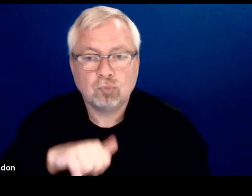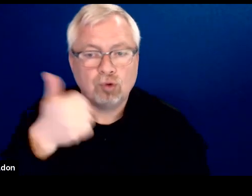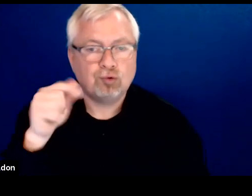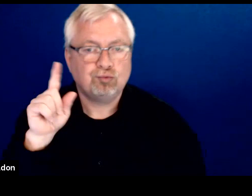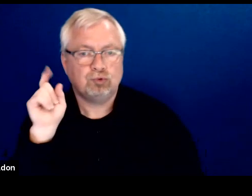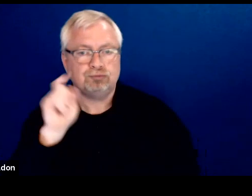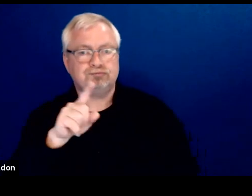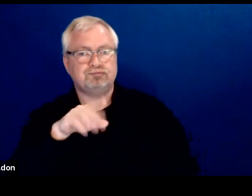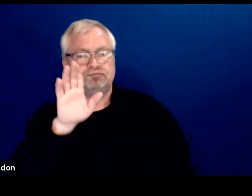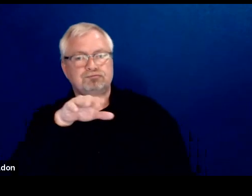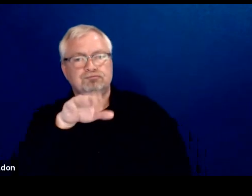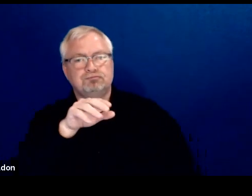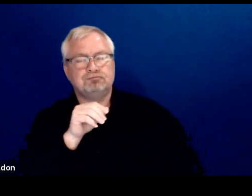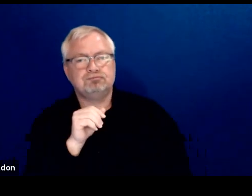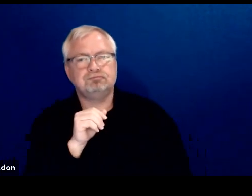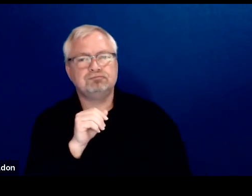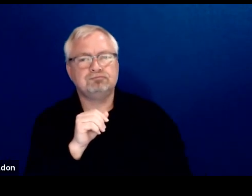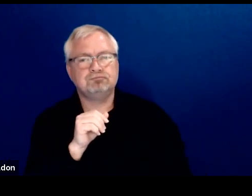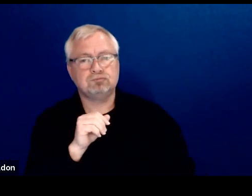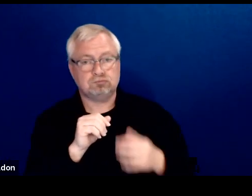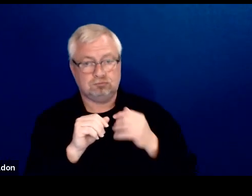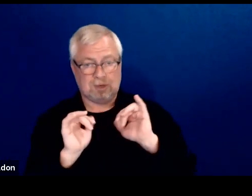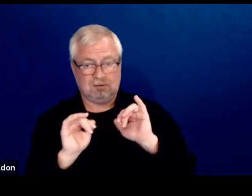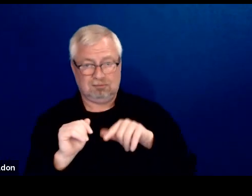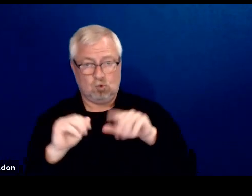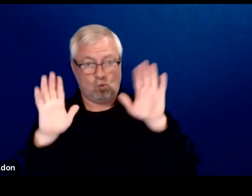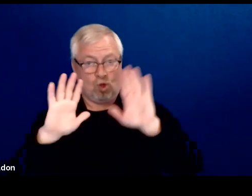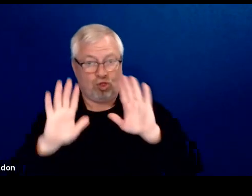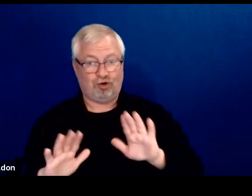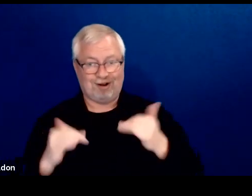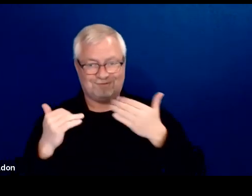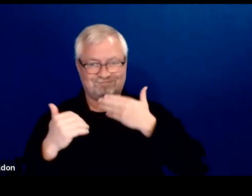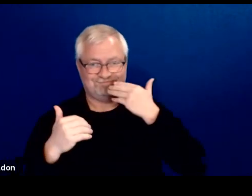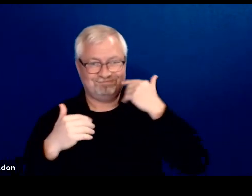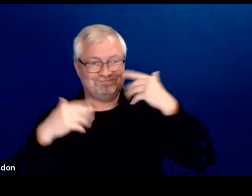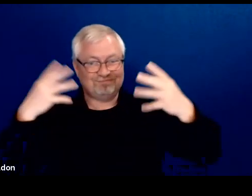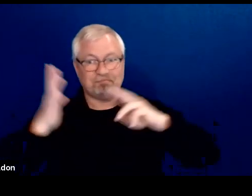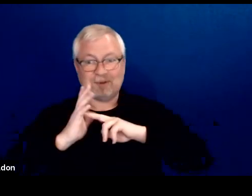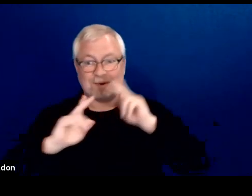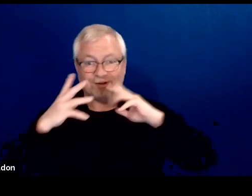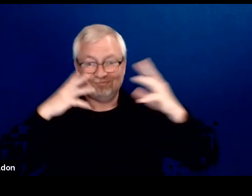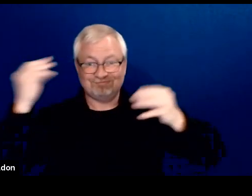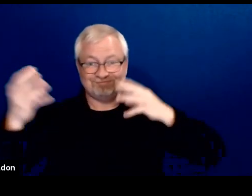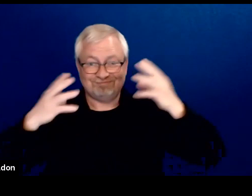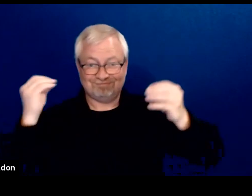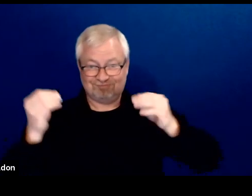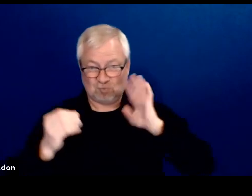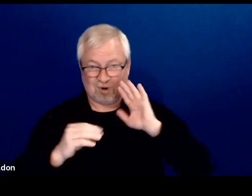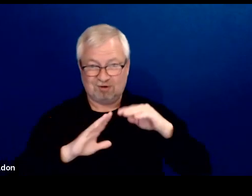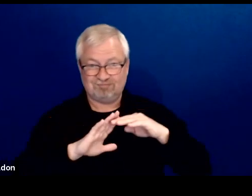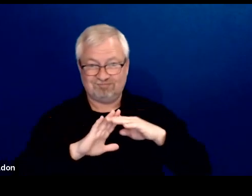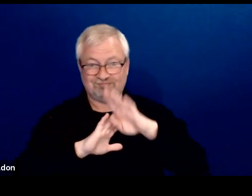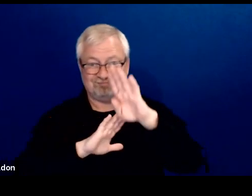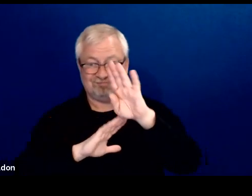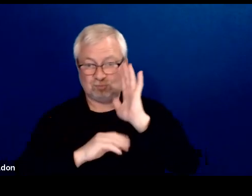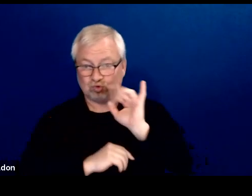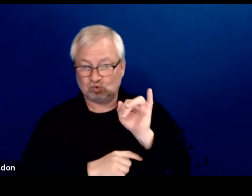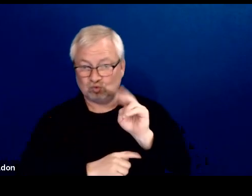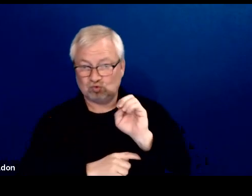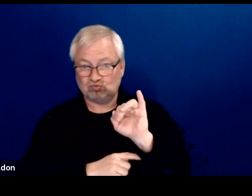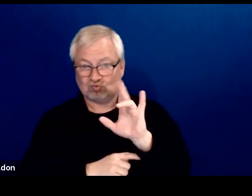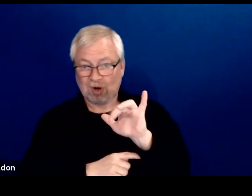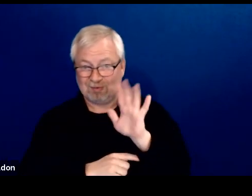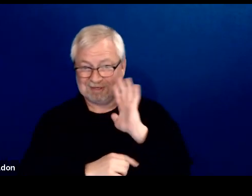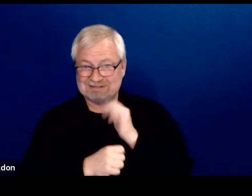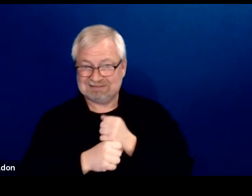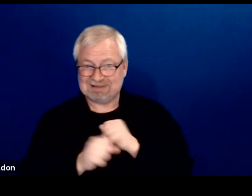I noticed on that chart, peak demand, June, July, that's when Minnesotans are outdoors. Is it safer? Is there less